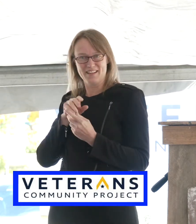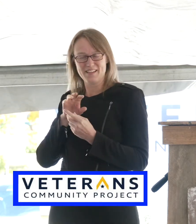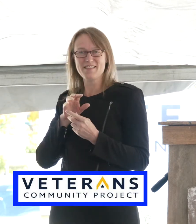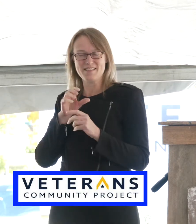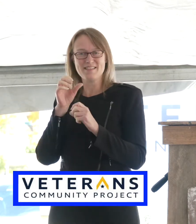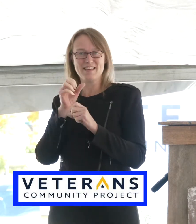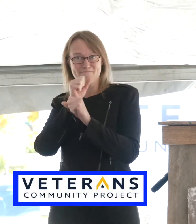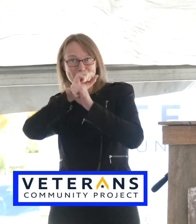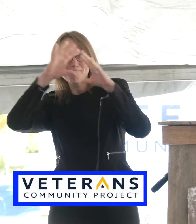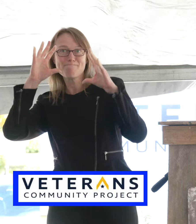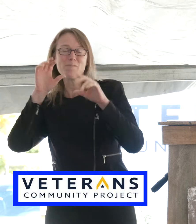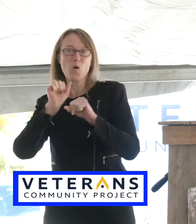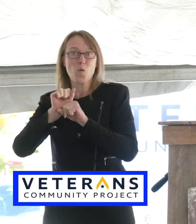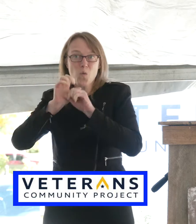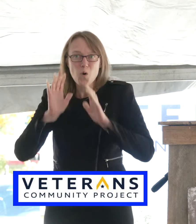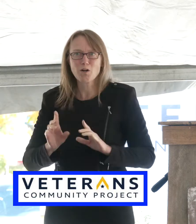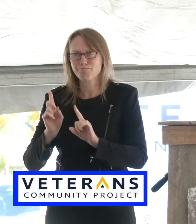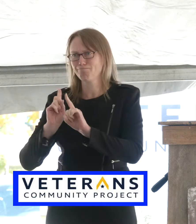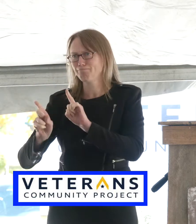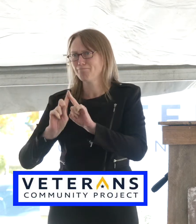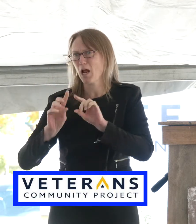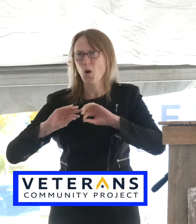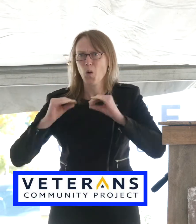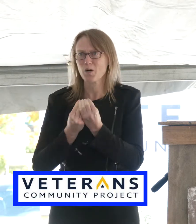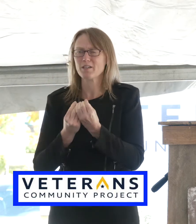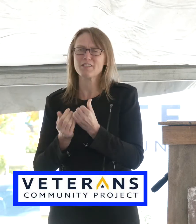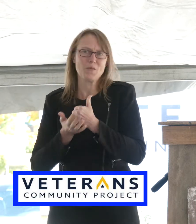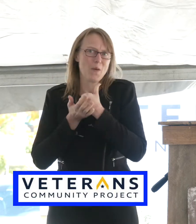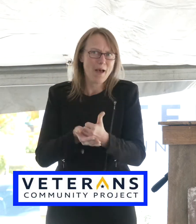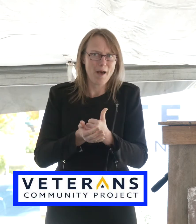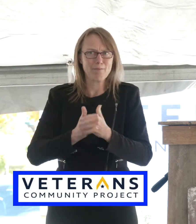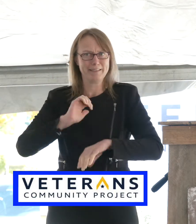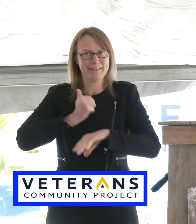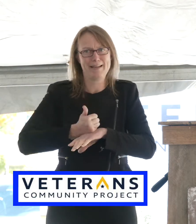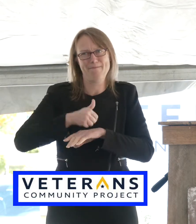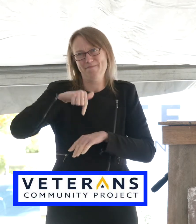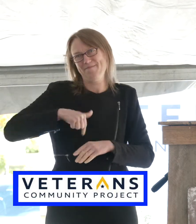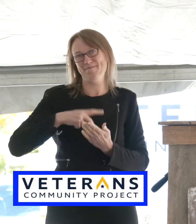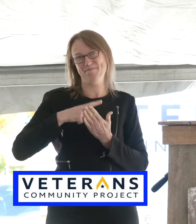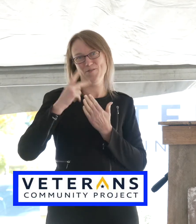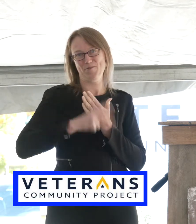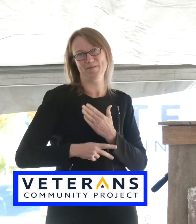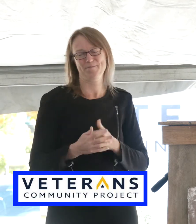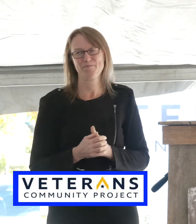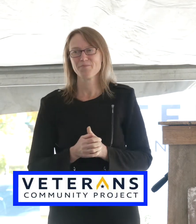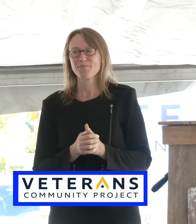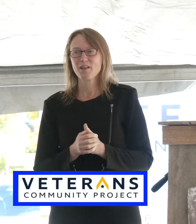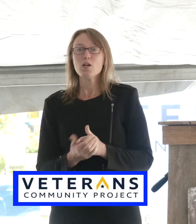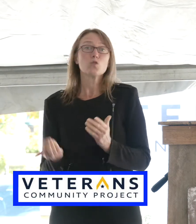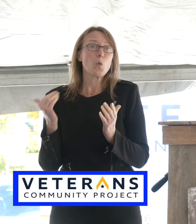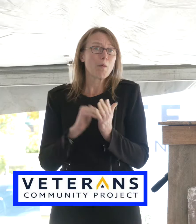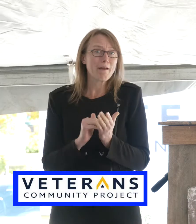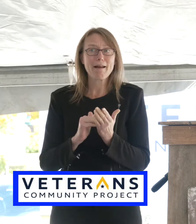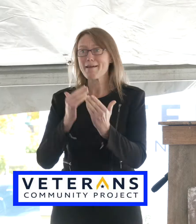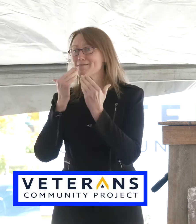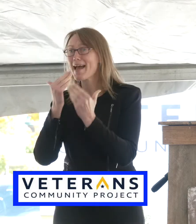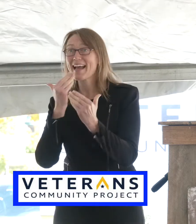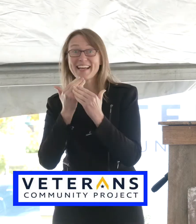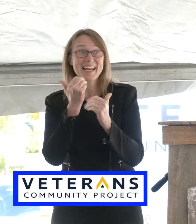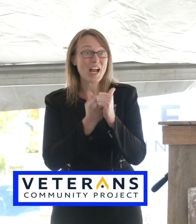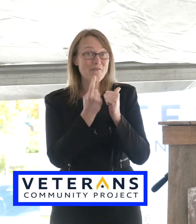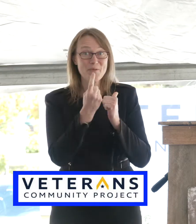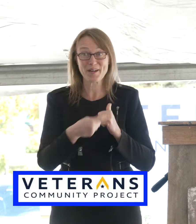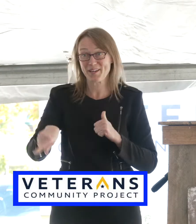a dream team, to make things happen. So I would like to thank each and every one of you again for making this happen. And